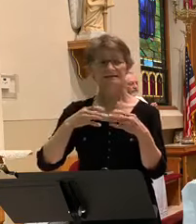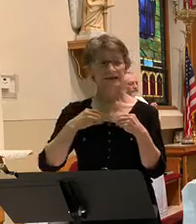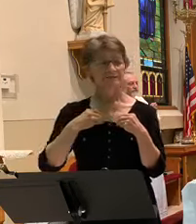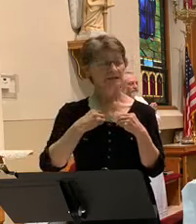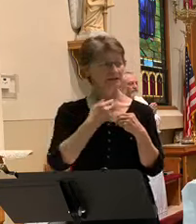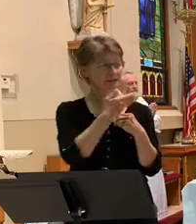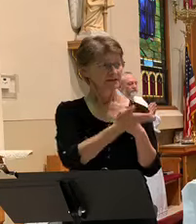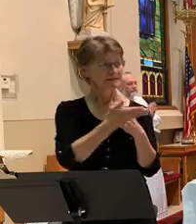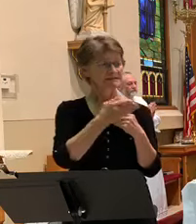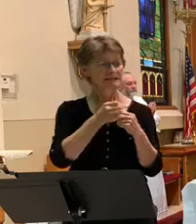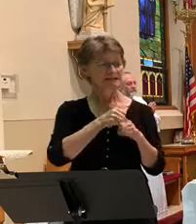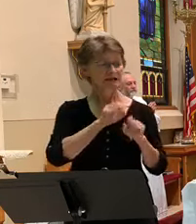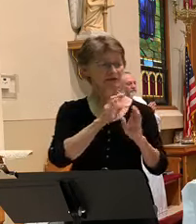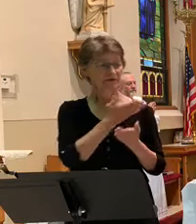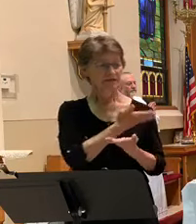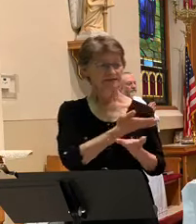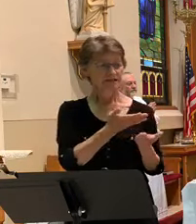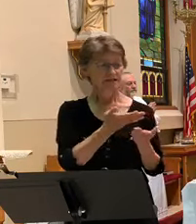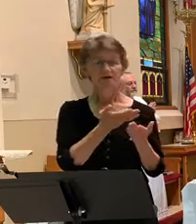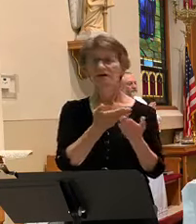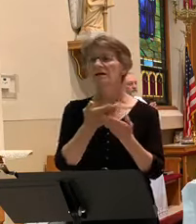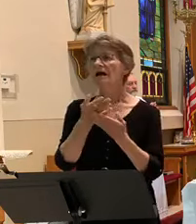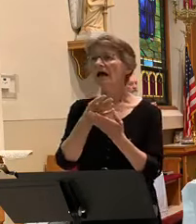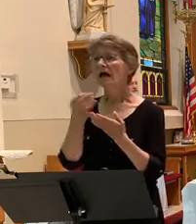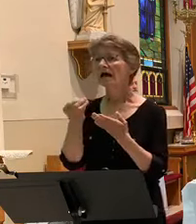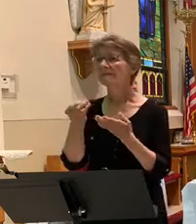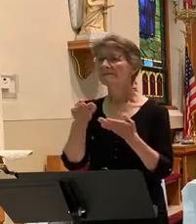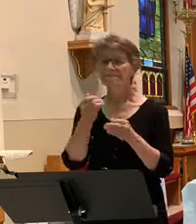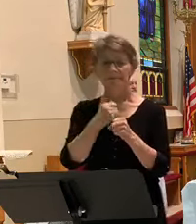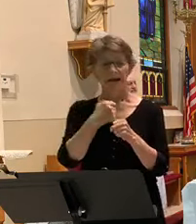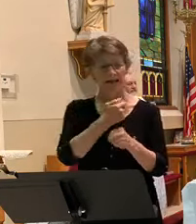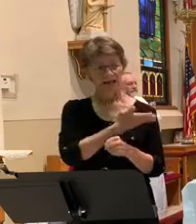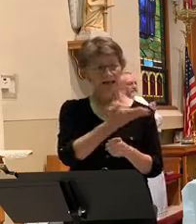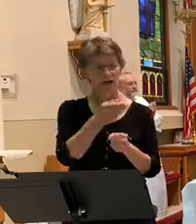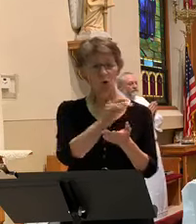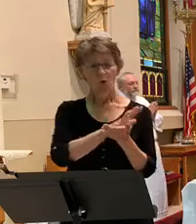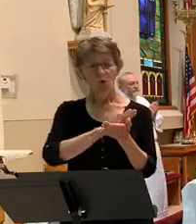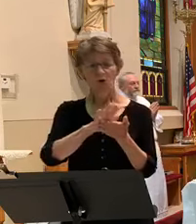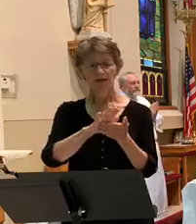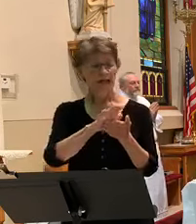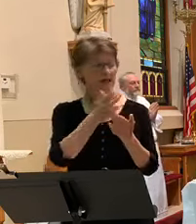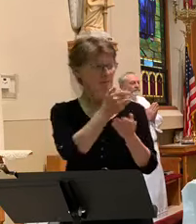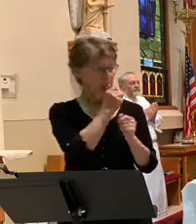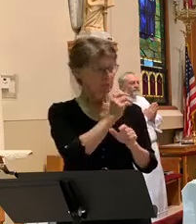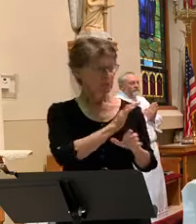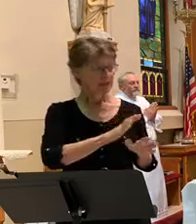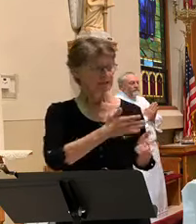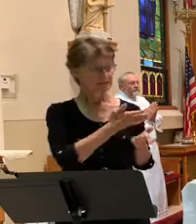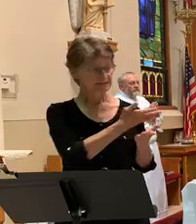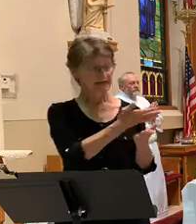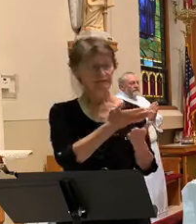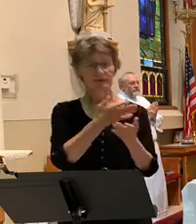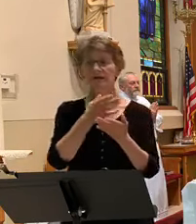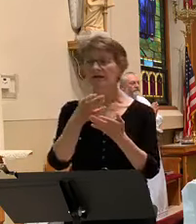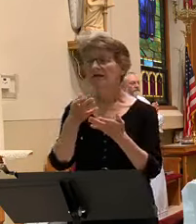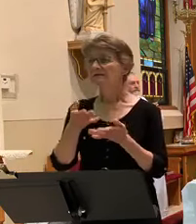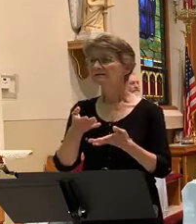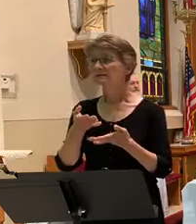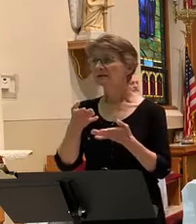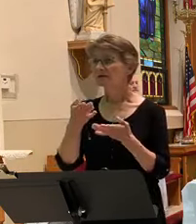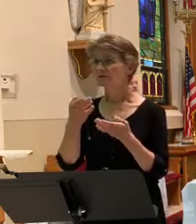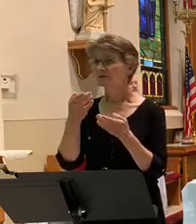this sacrifice from your faithful servants, and make it holy as you bless the gifts of Abel, so that